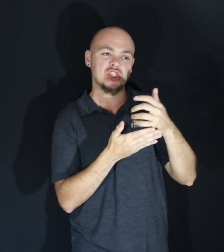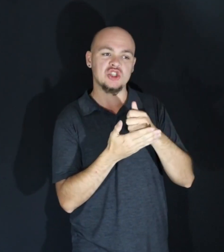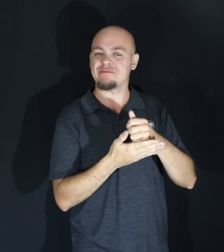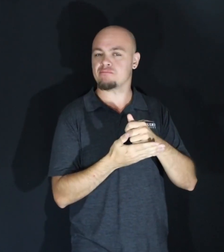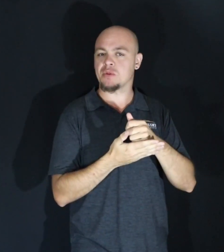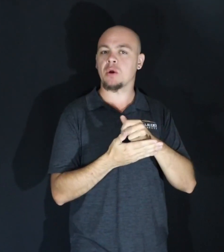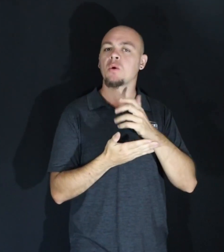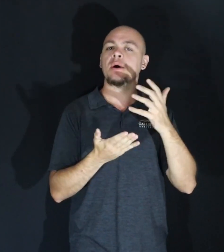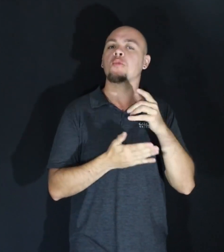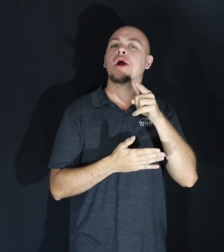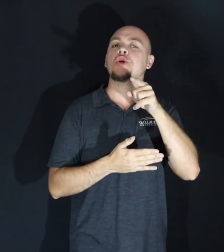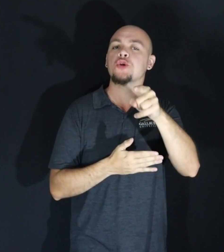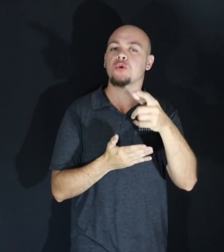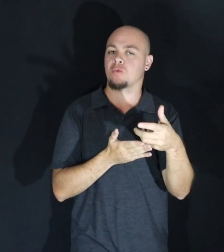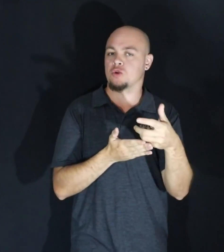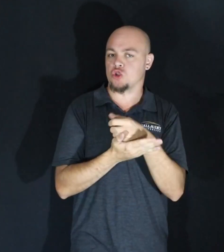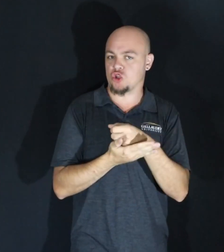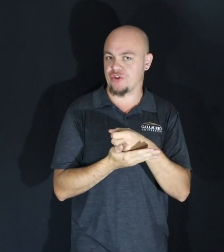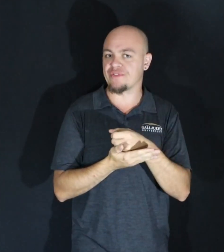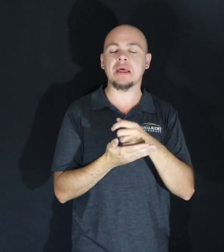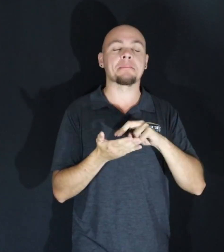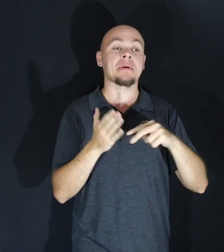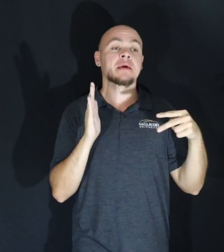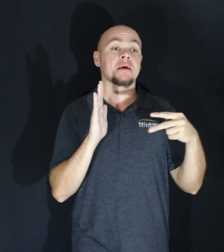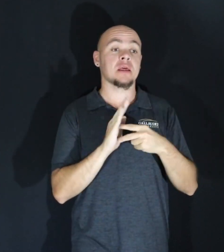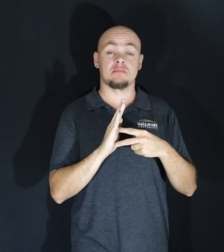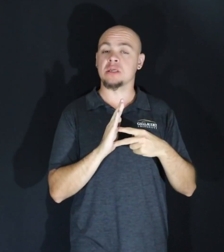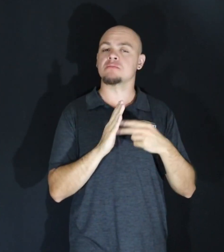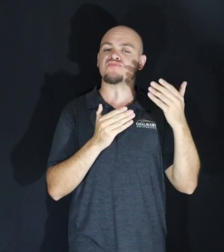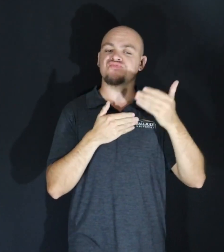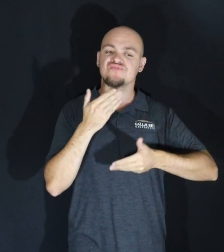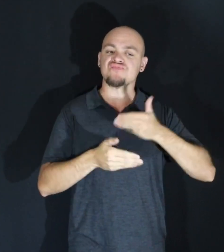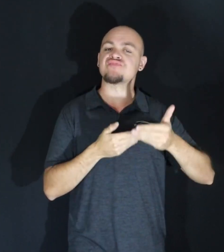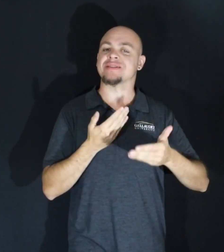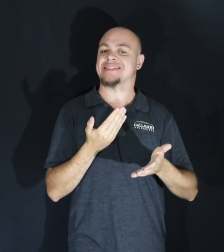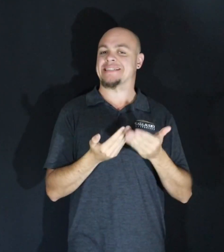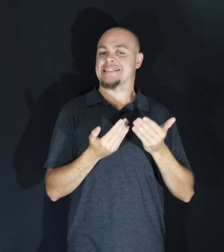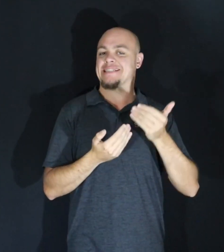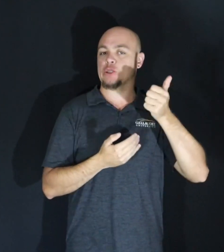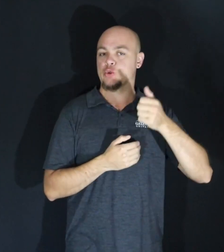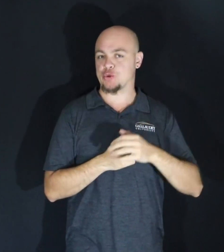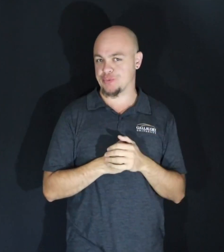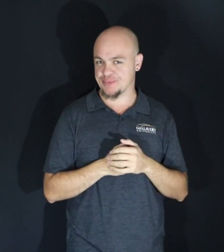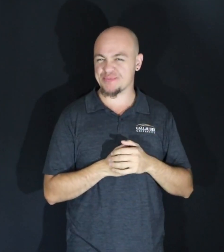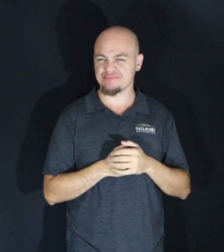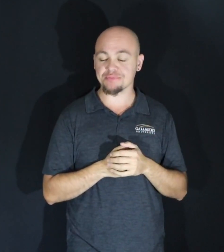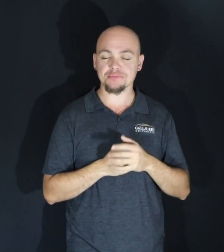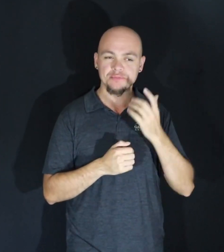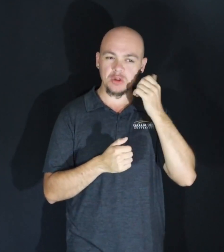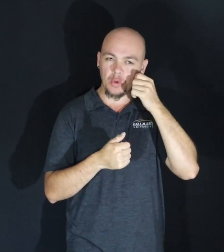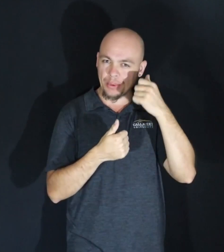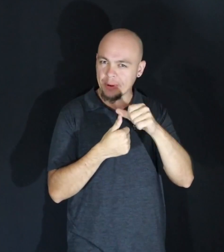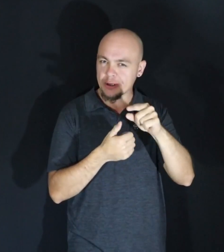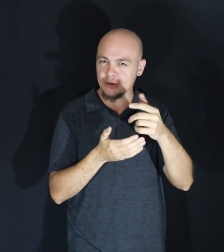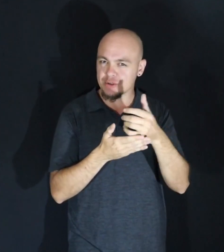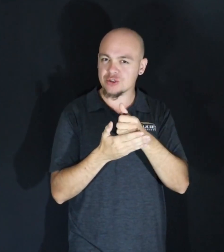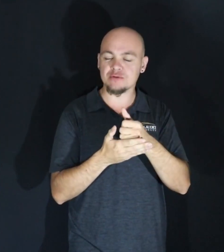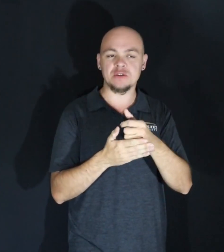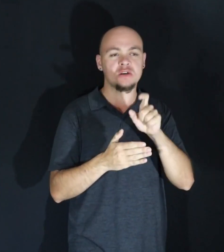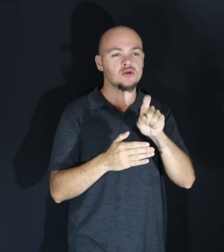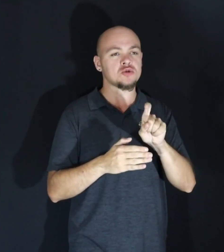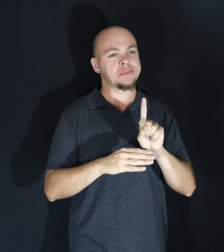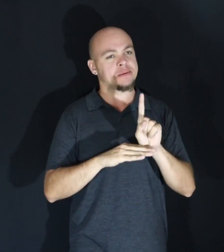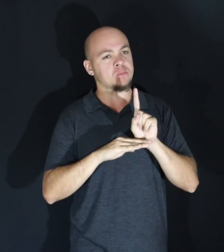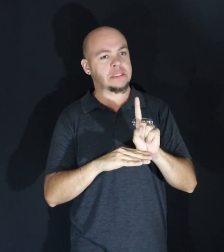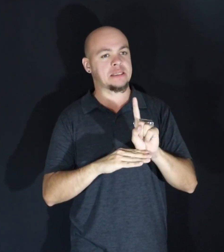but about what you deserve, it makes it a lot easier to go through this process. And by remembering that you deserve to be present and